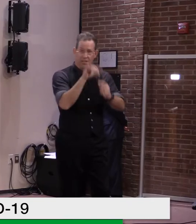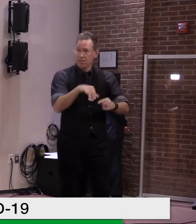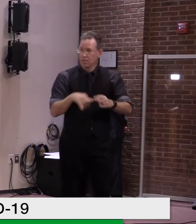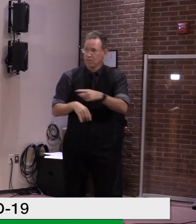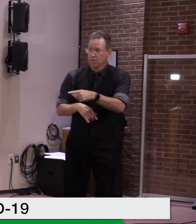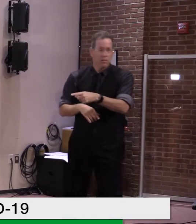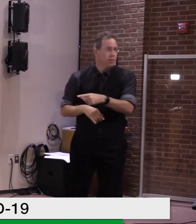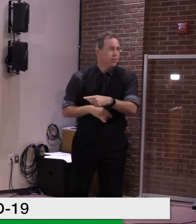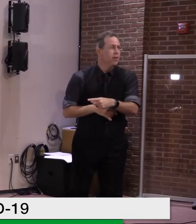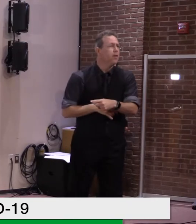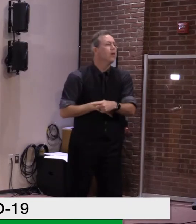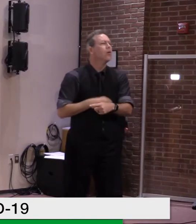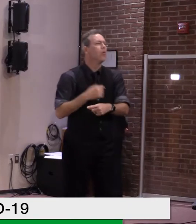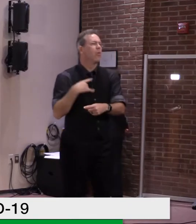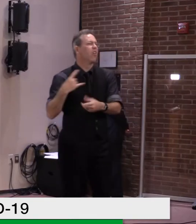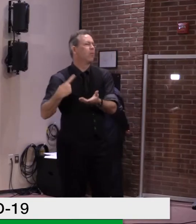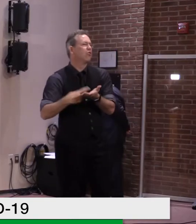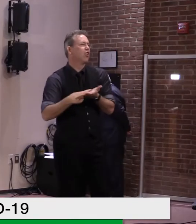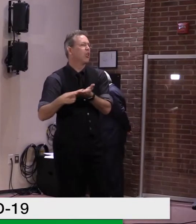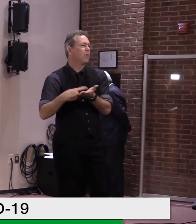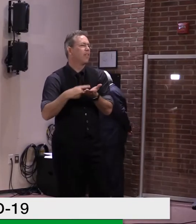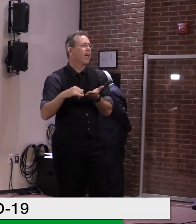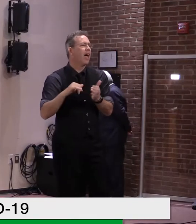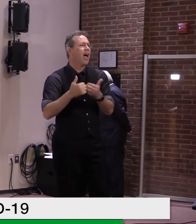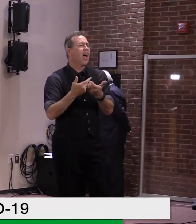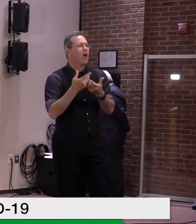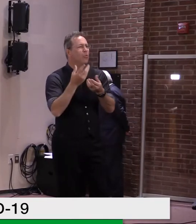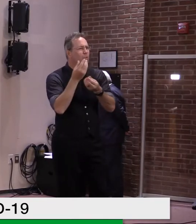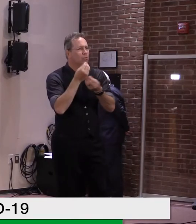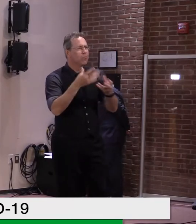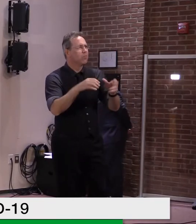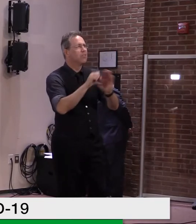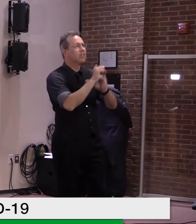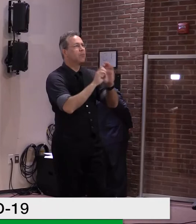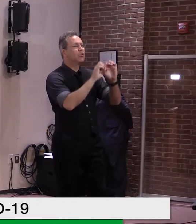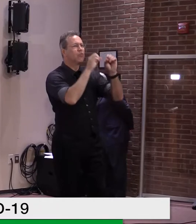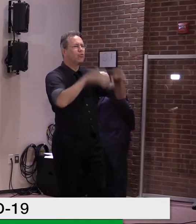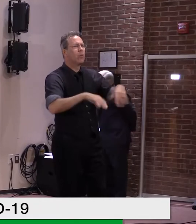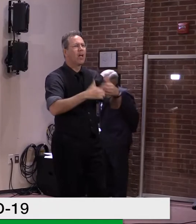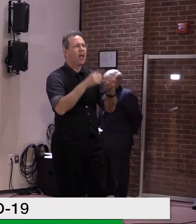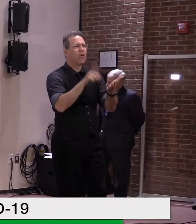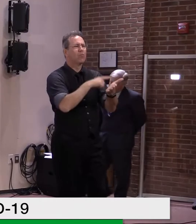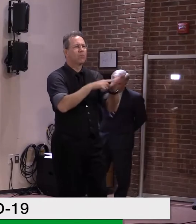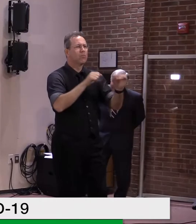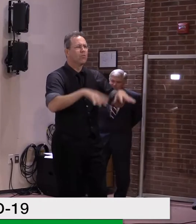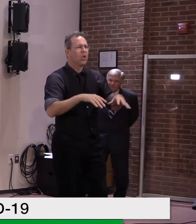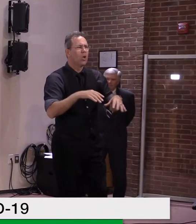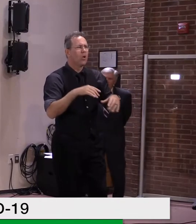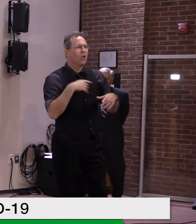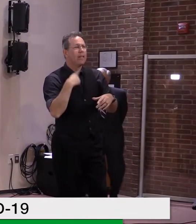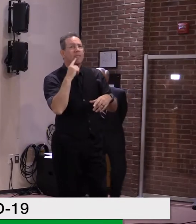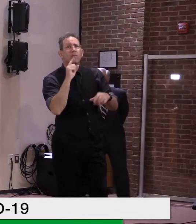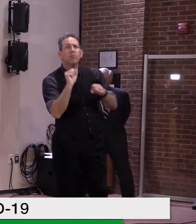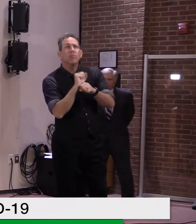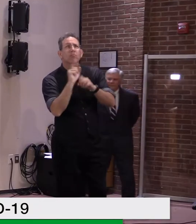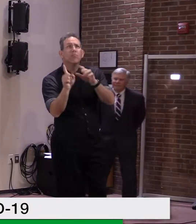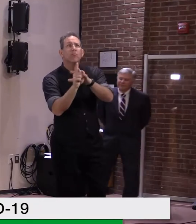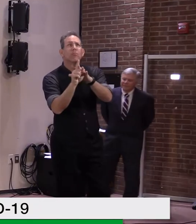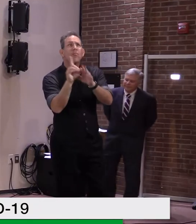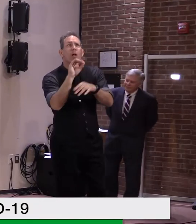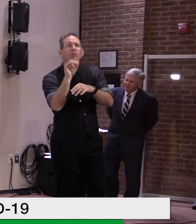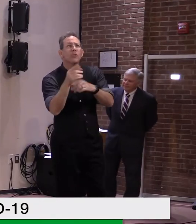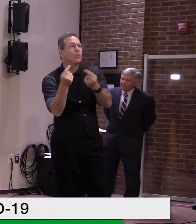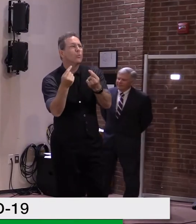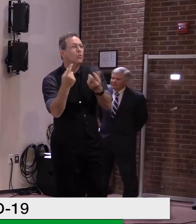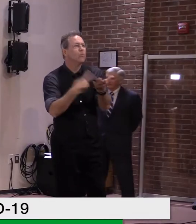haven't anything unanticipated comes up. So we've taken care of a